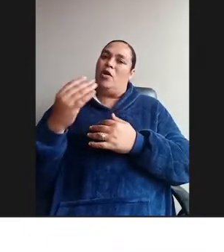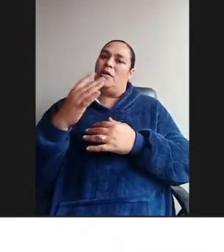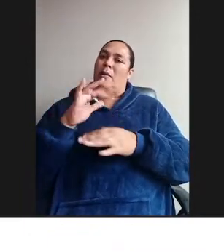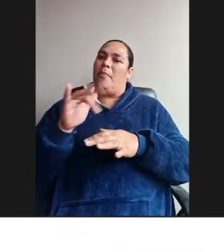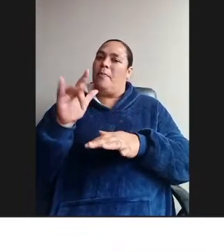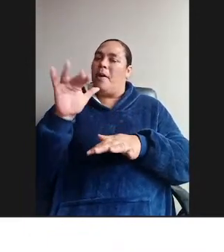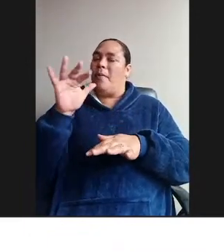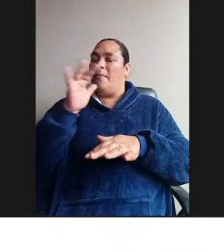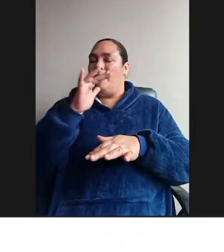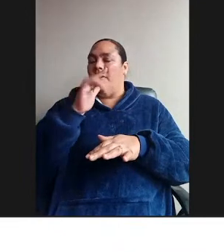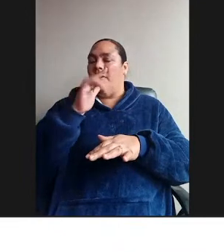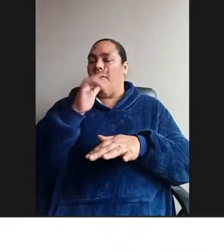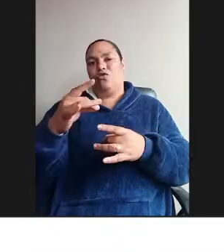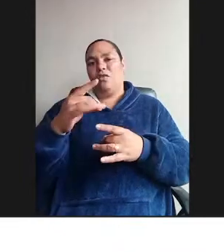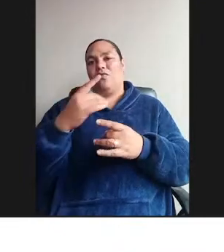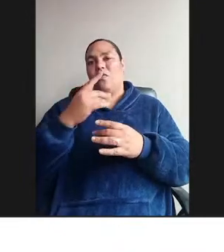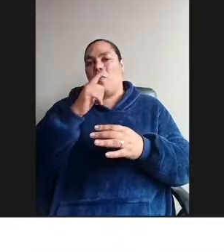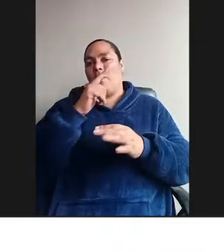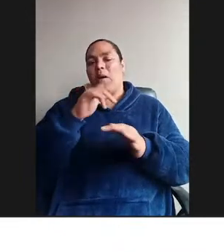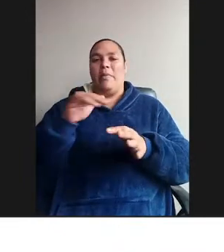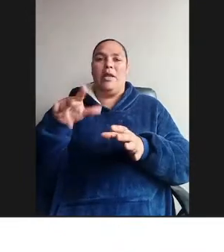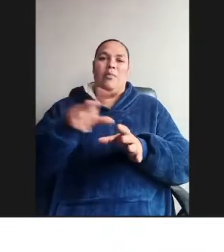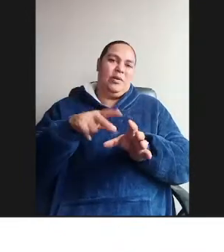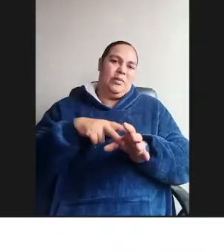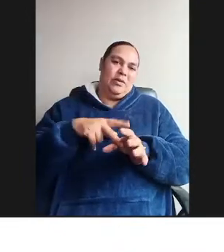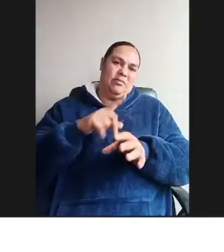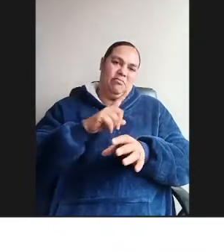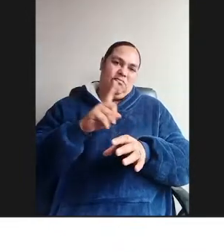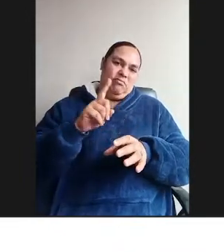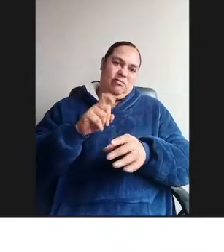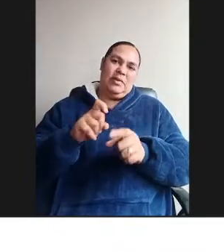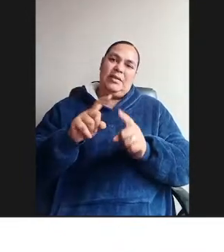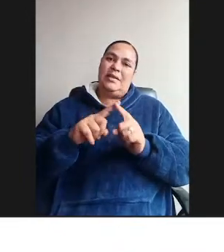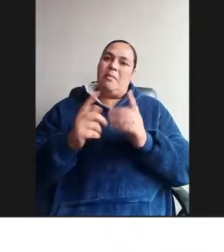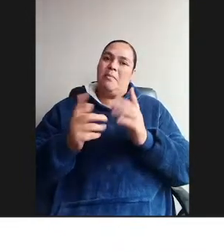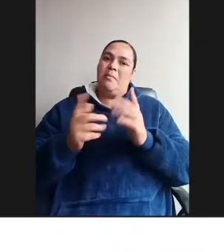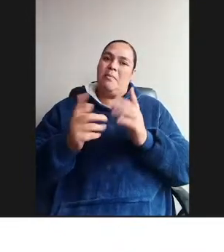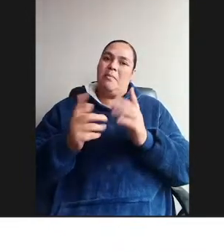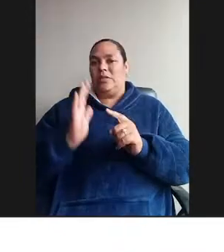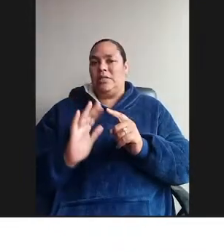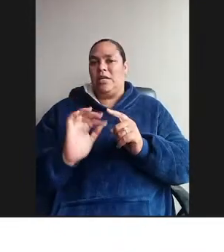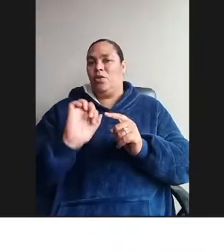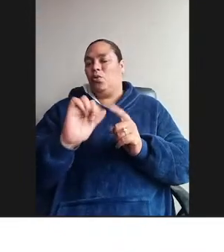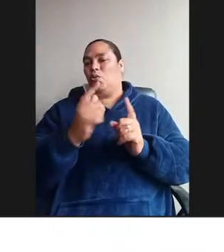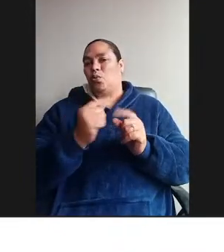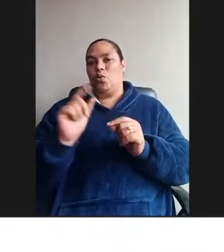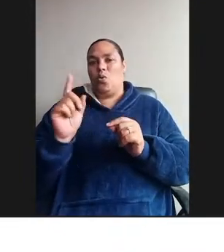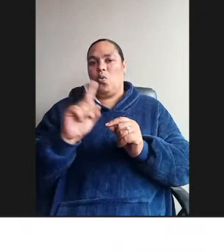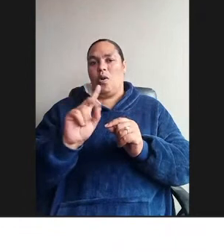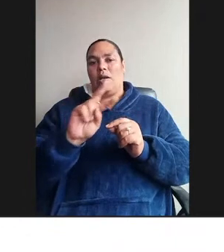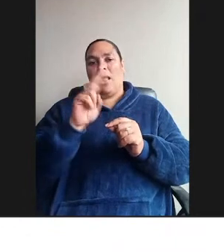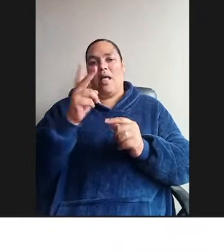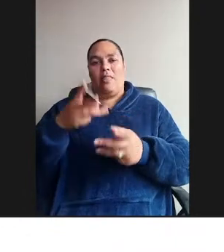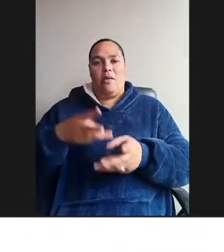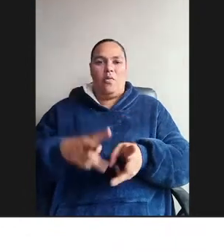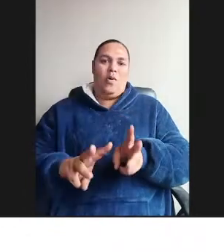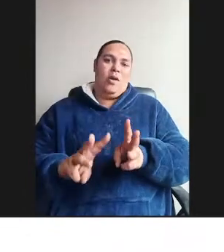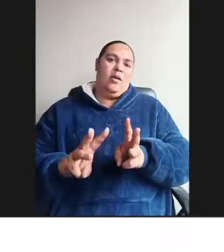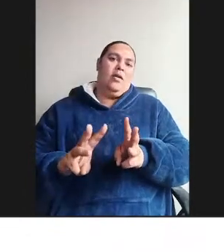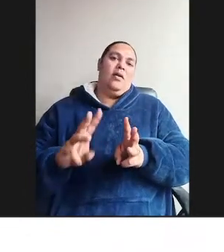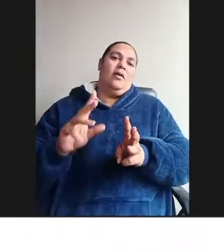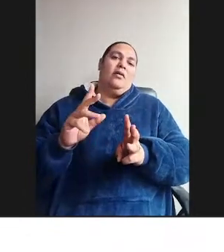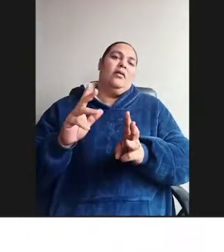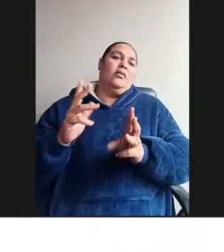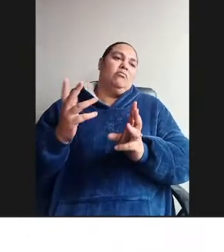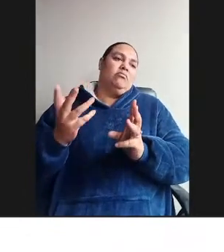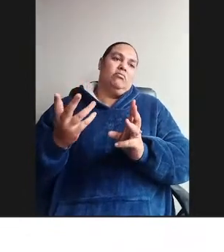to public participation. And what perhaps from your side are you doing otherwise in terms